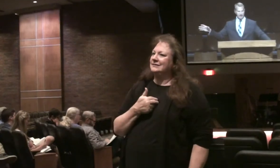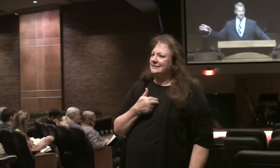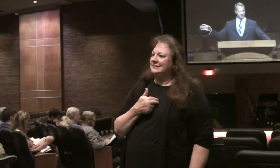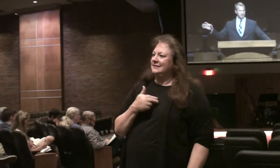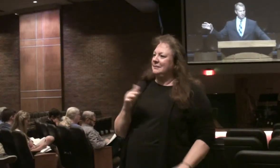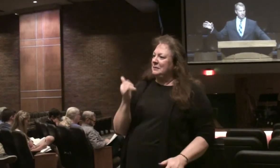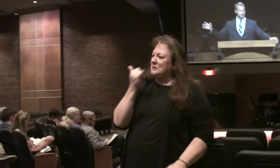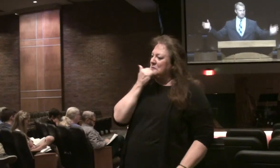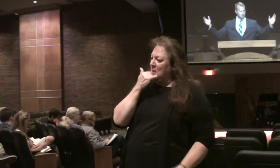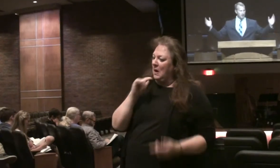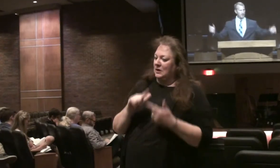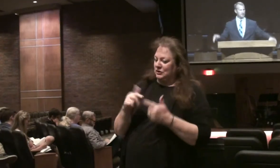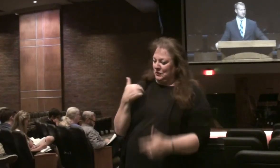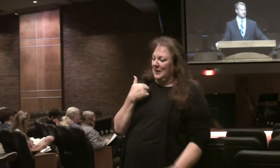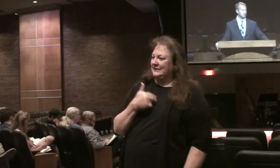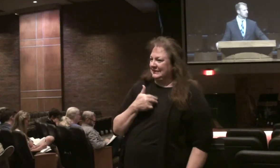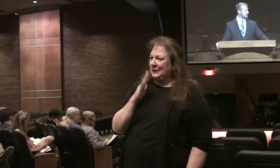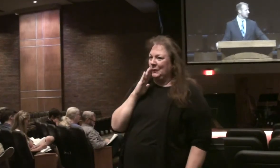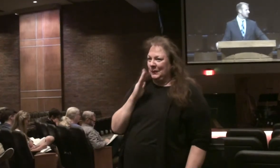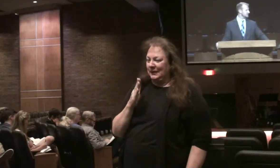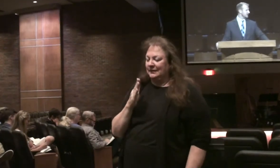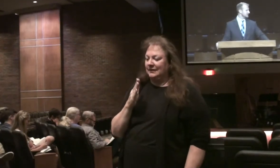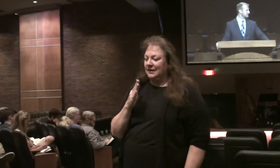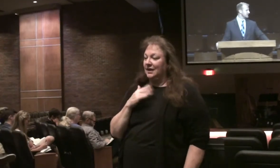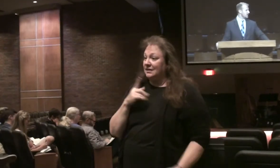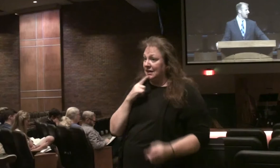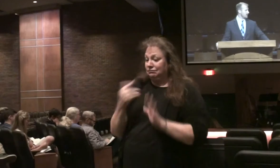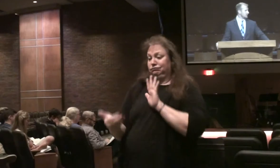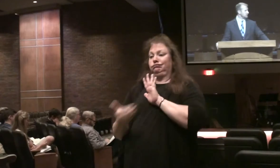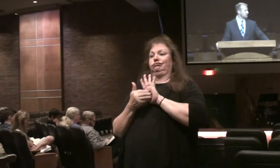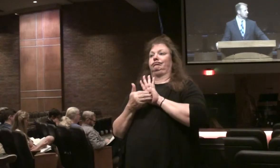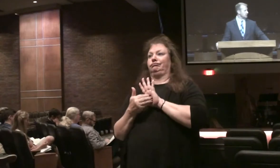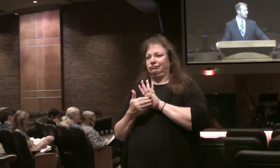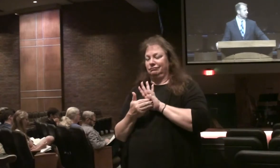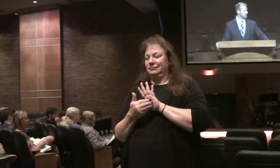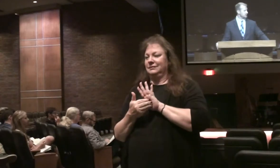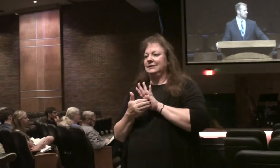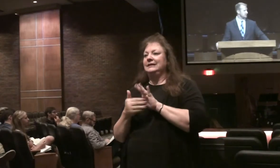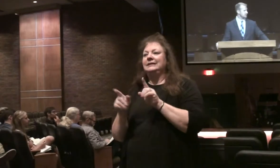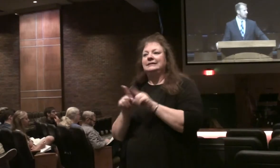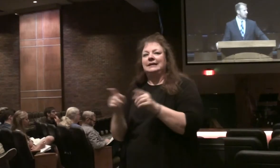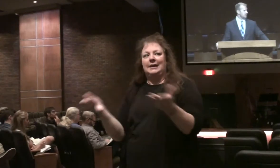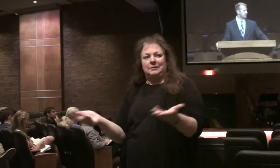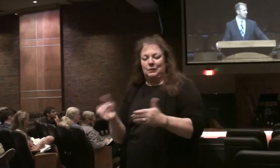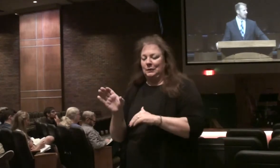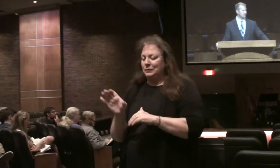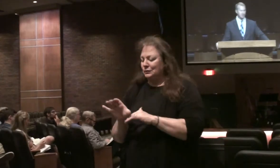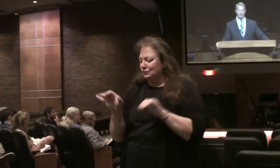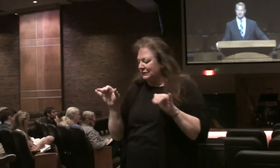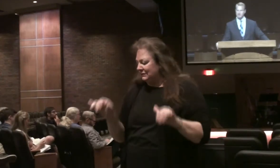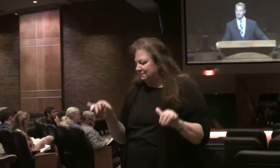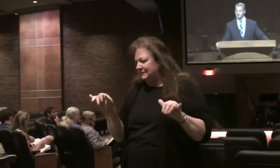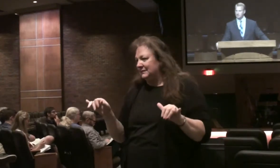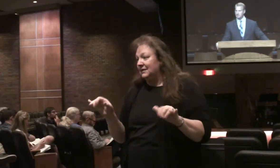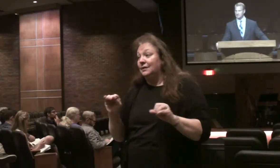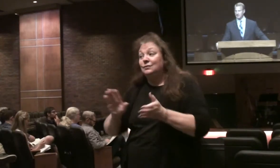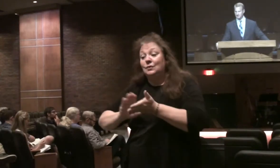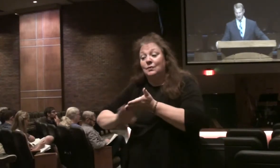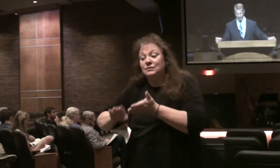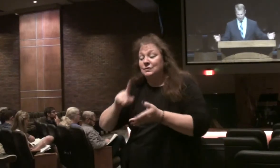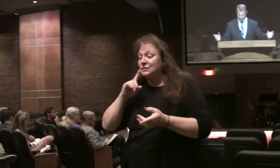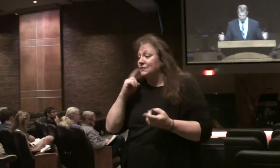true, right? Others will wrong us, will sin against us. And that's also true in the church. Now, there's no excuse for sin. It's